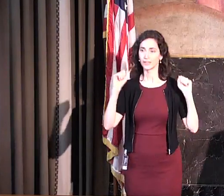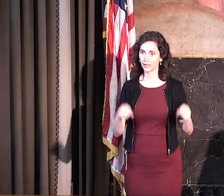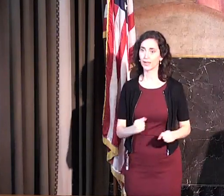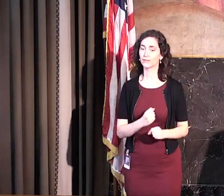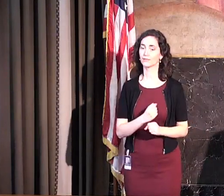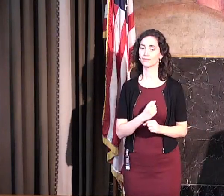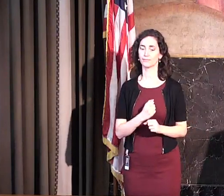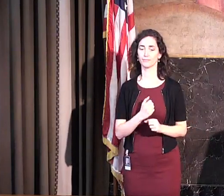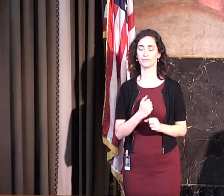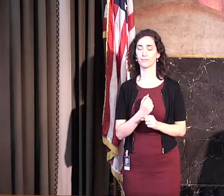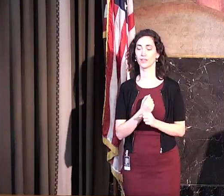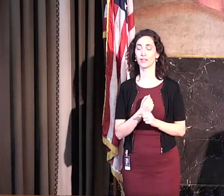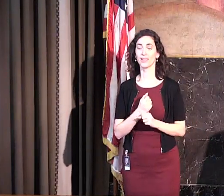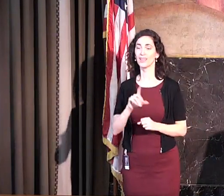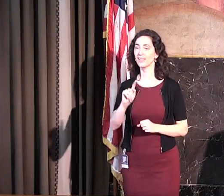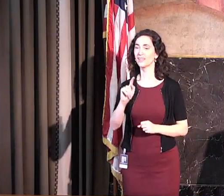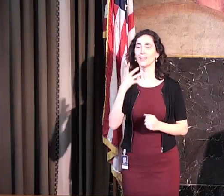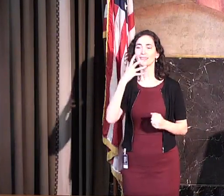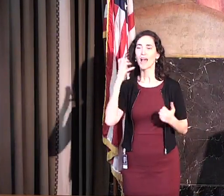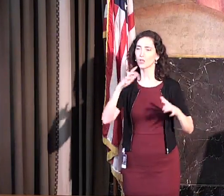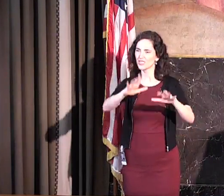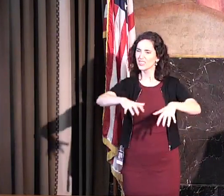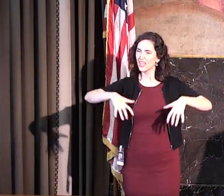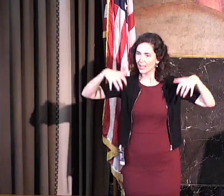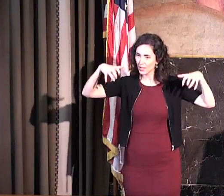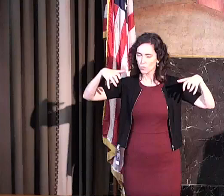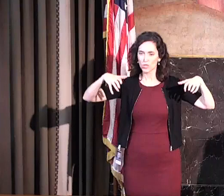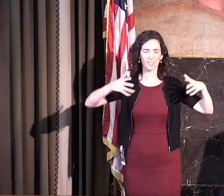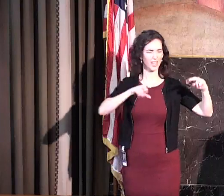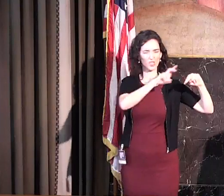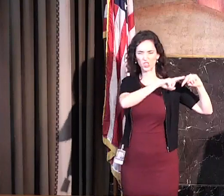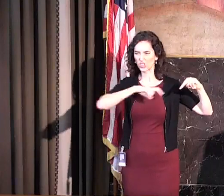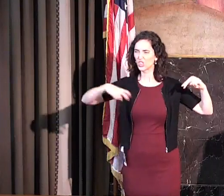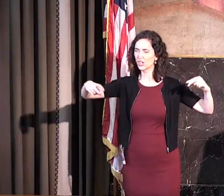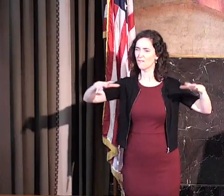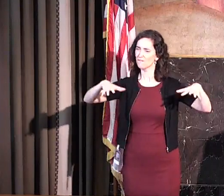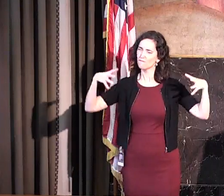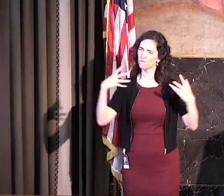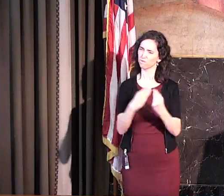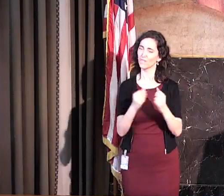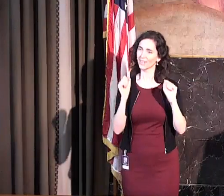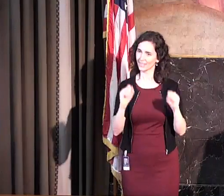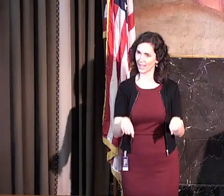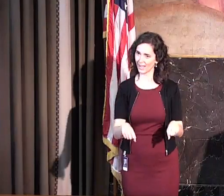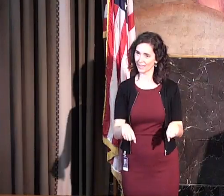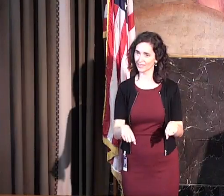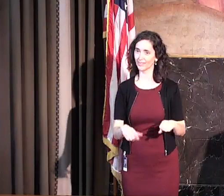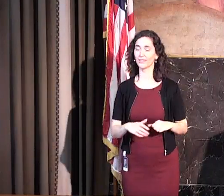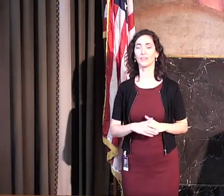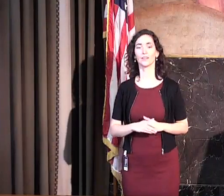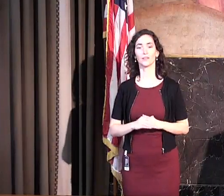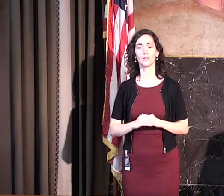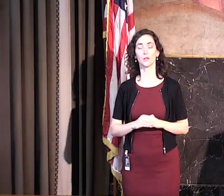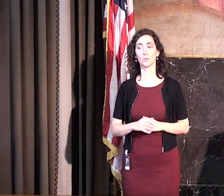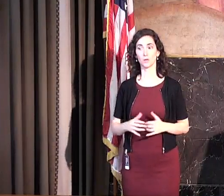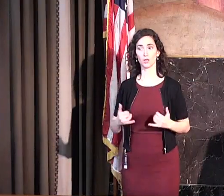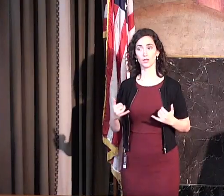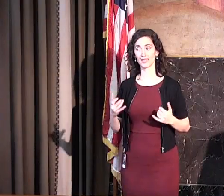fill Tiger Stadium. I would tell you that would be a very dubious proposition today.